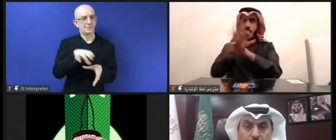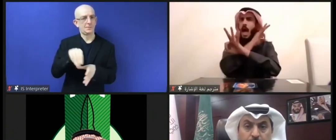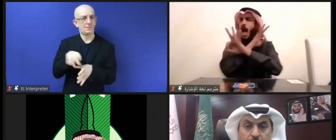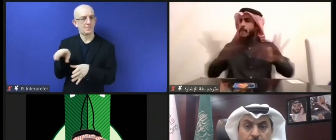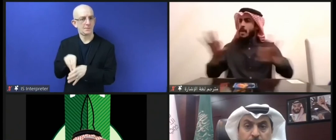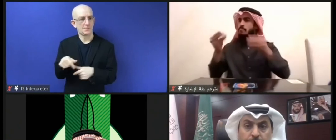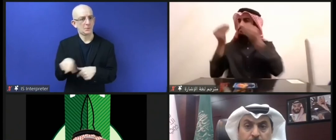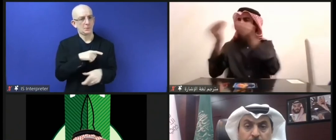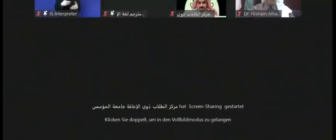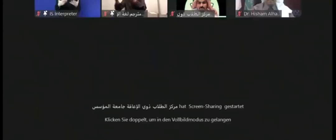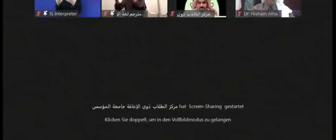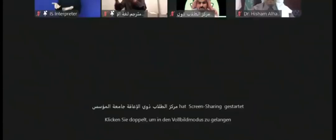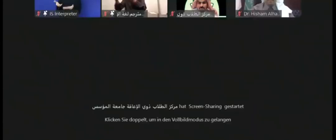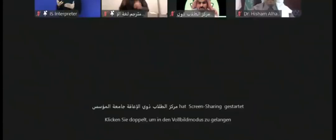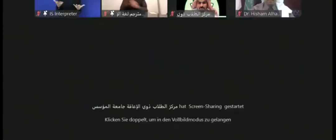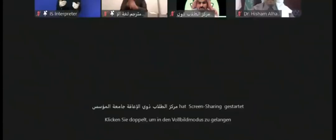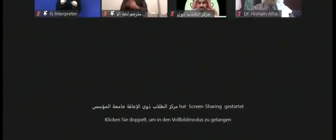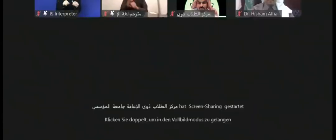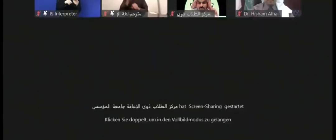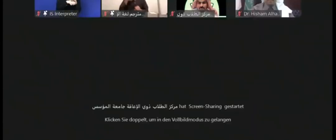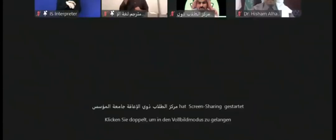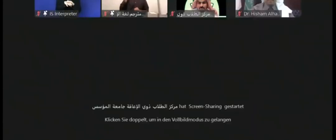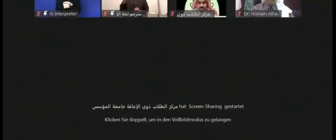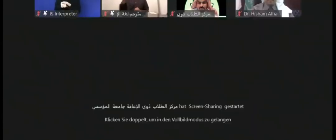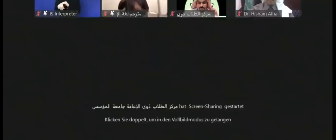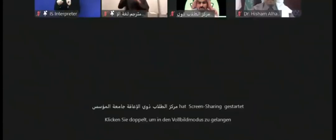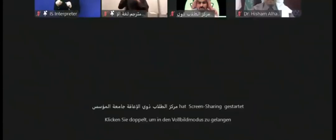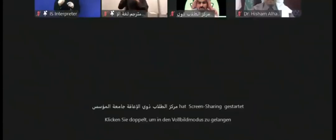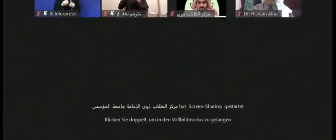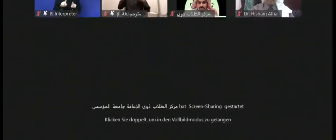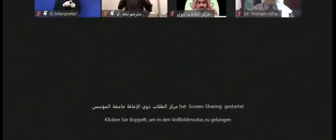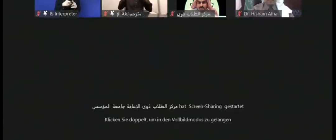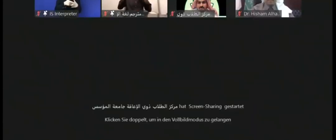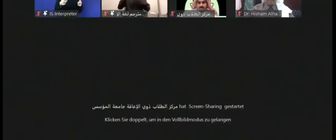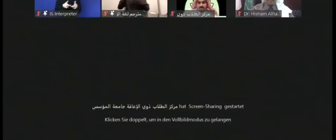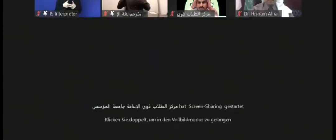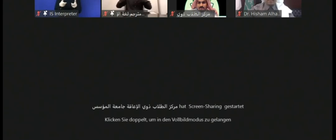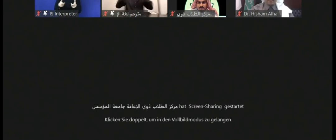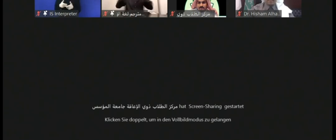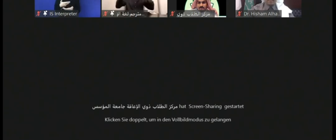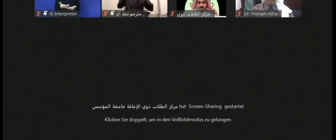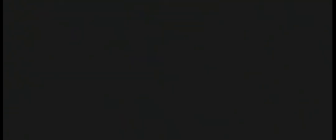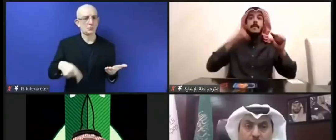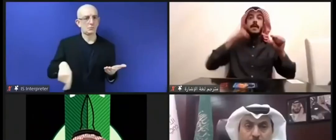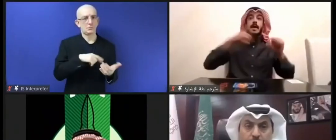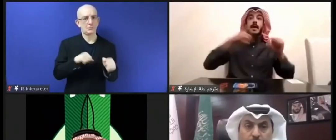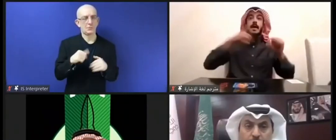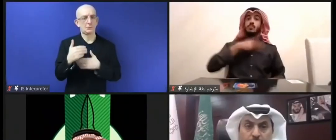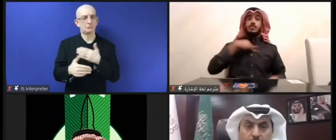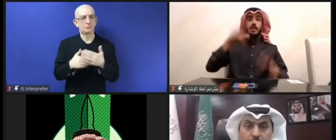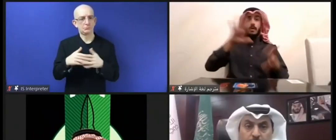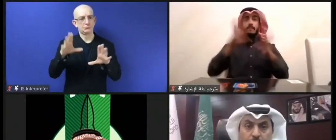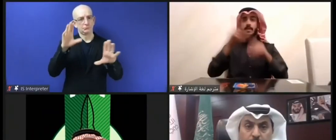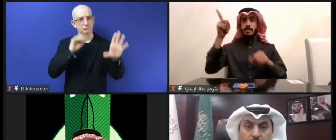on that, the work has started according to this direction in the Ministry of Human Resources